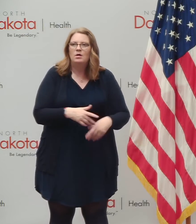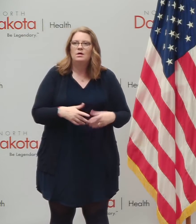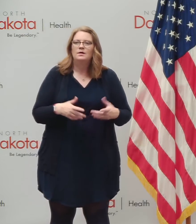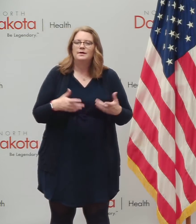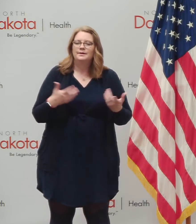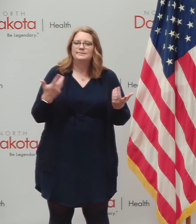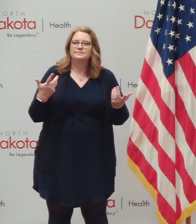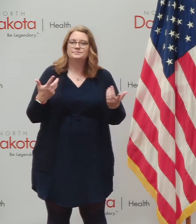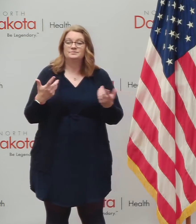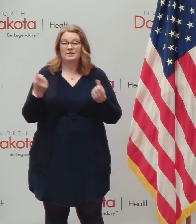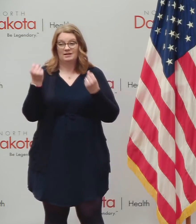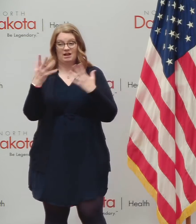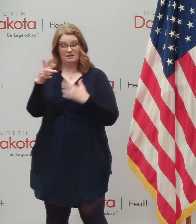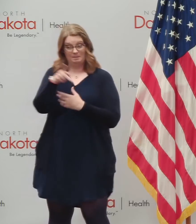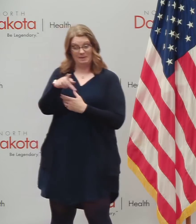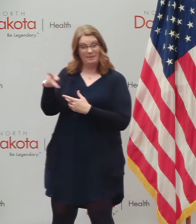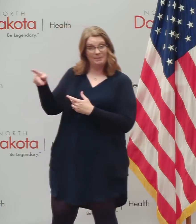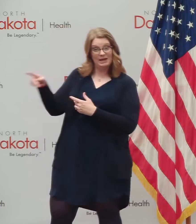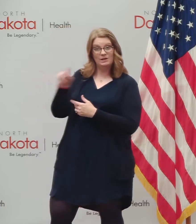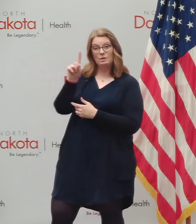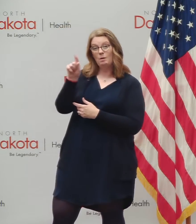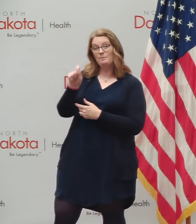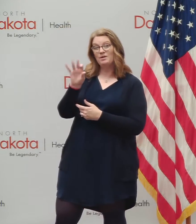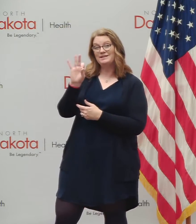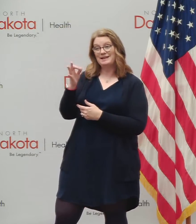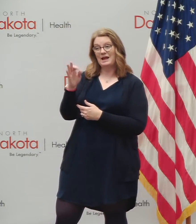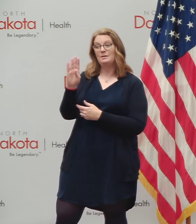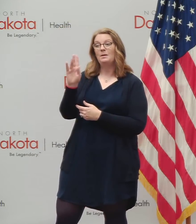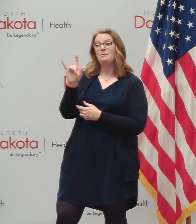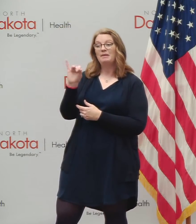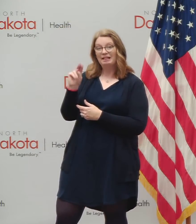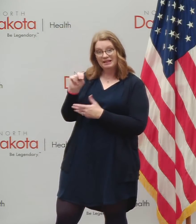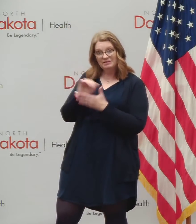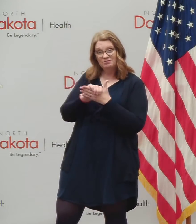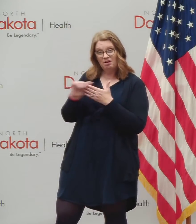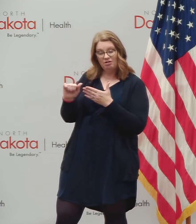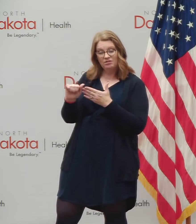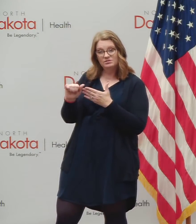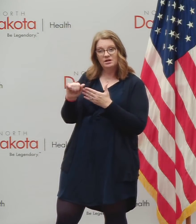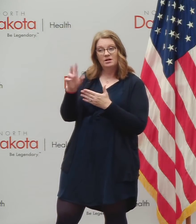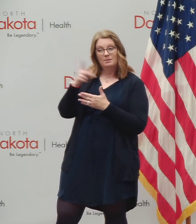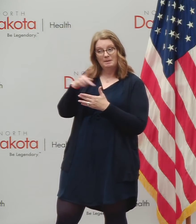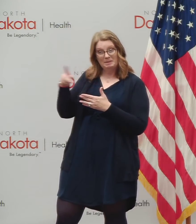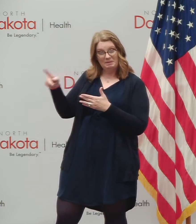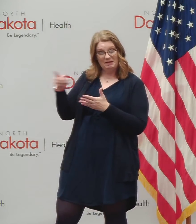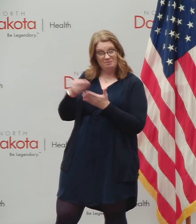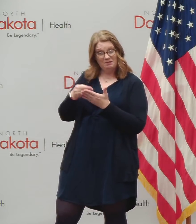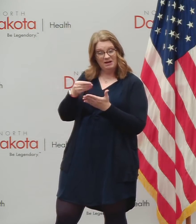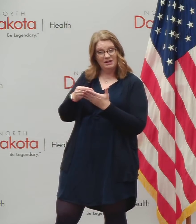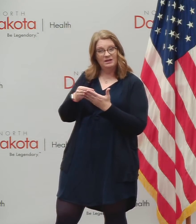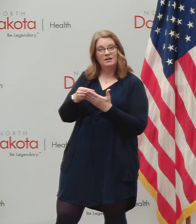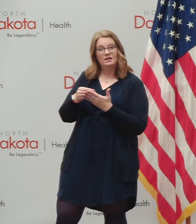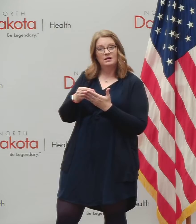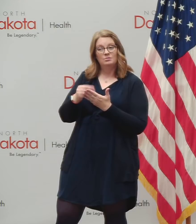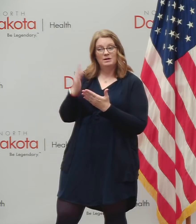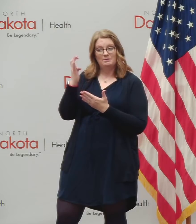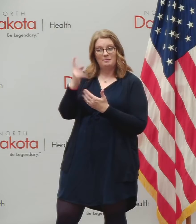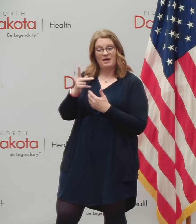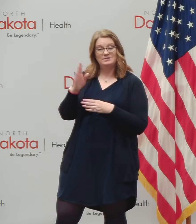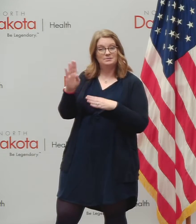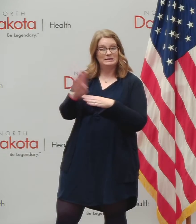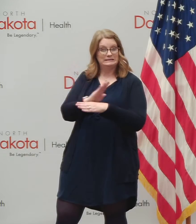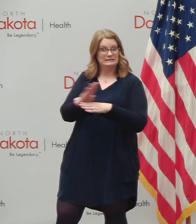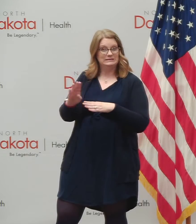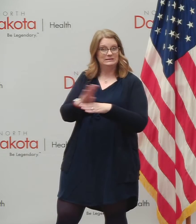the PPP dollars, the $1.9 billion of the payroll protection plan from the federal program, went back to